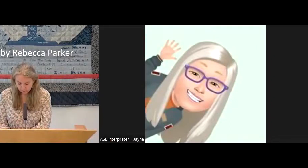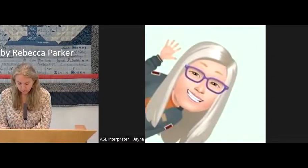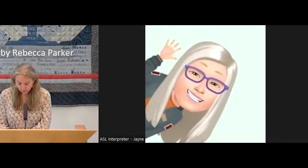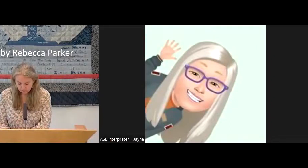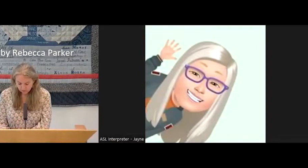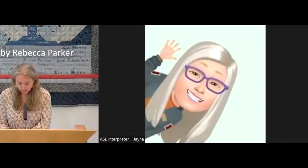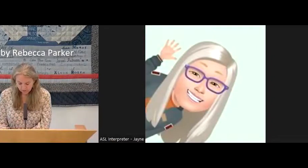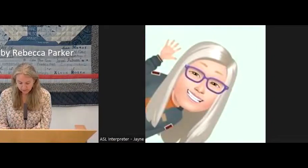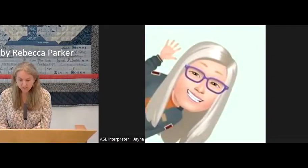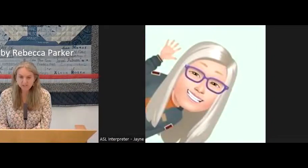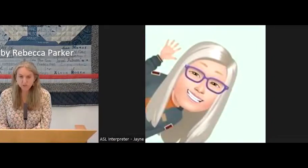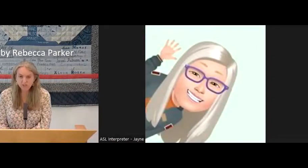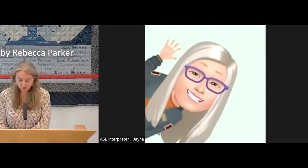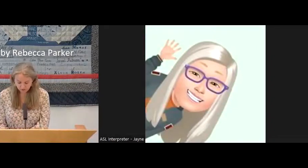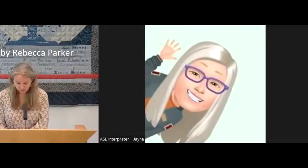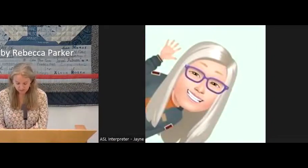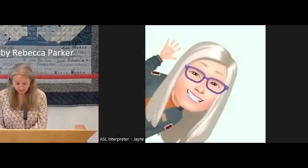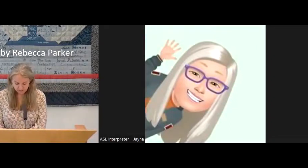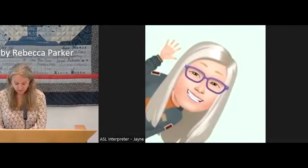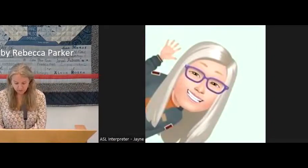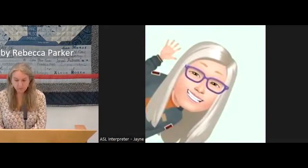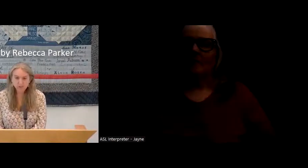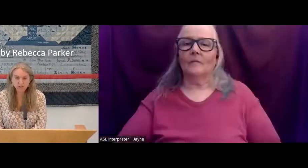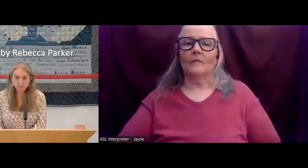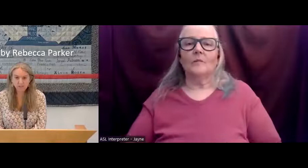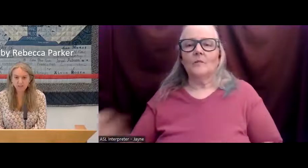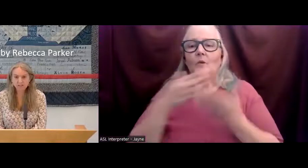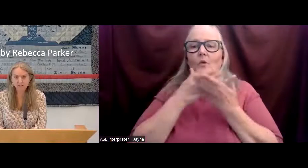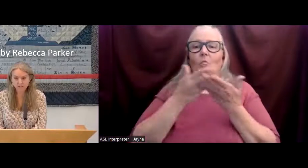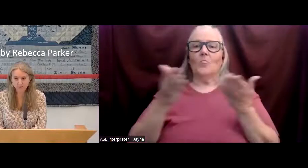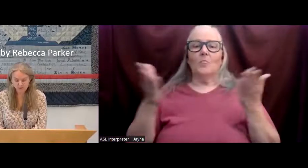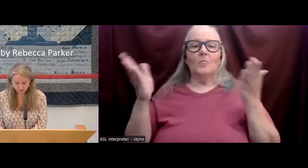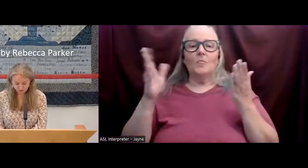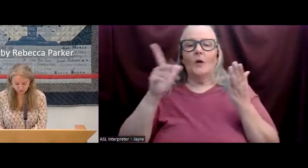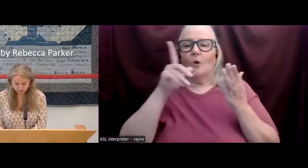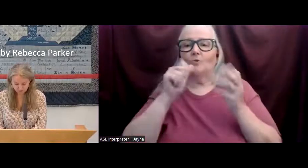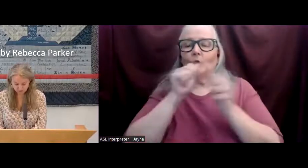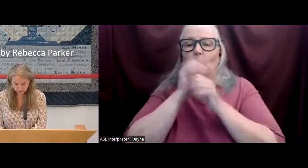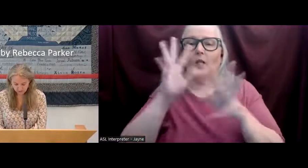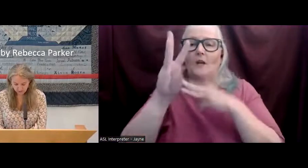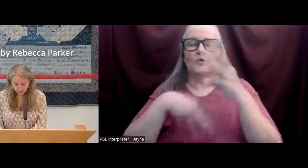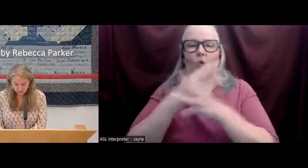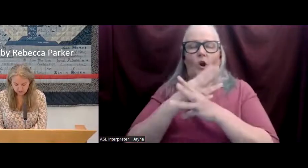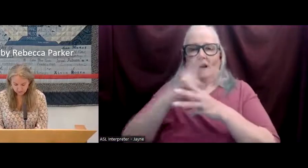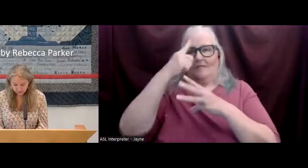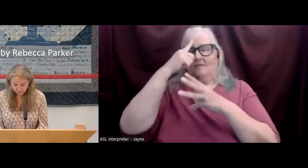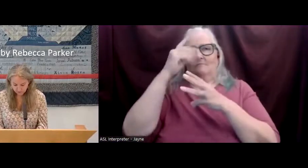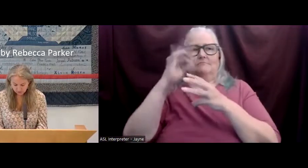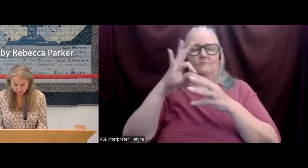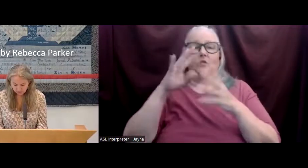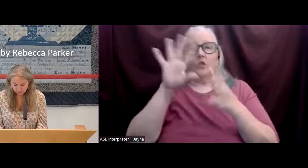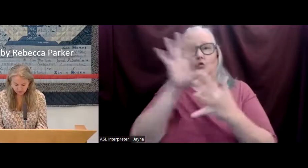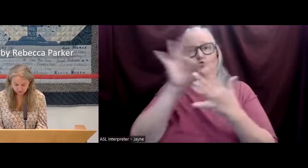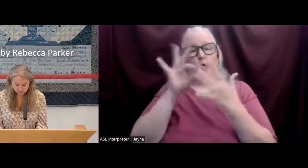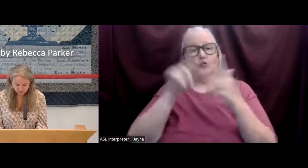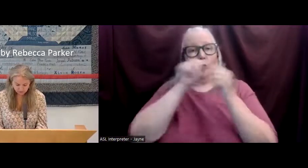Those who bless the world live their life as a gesture of thanks for this beauty and this rage. The choice to bless the world